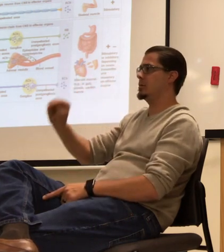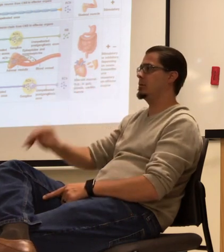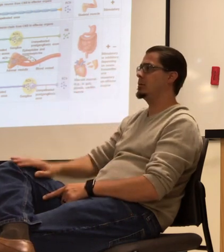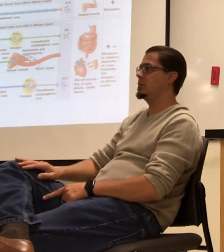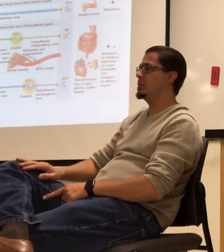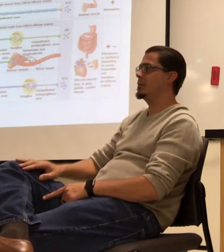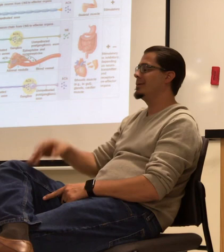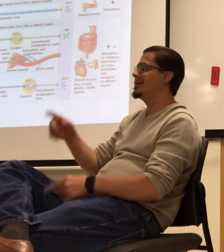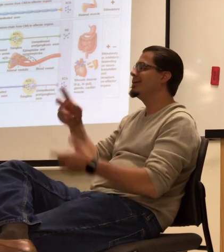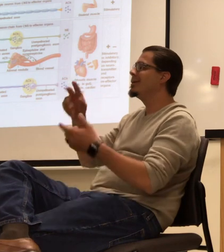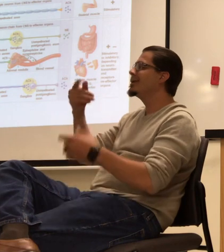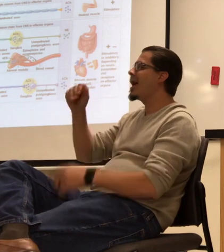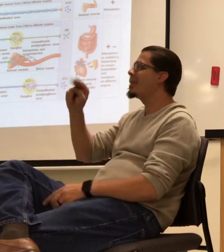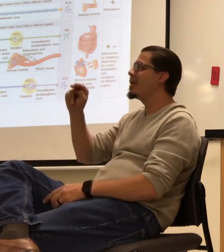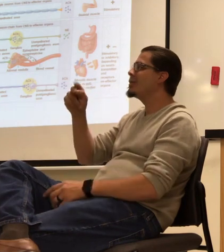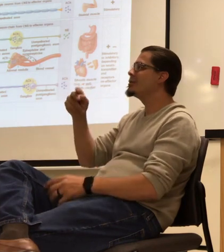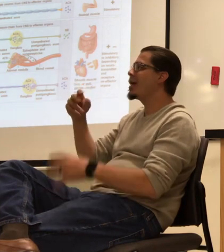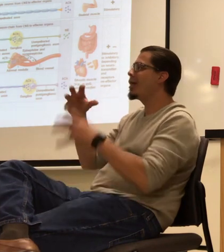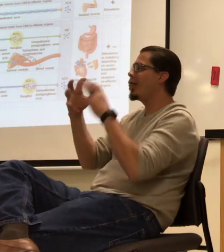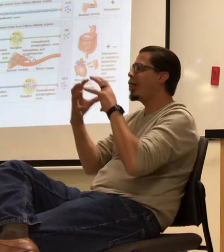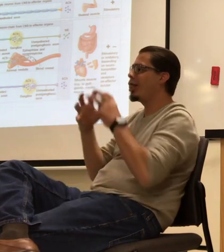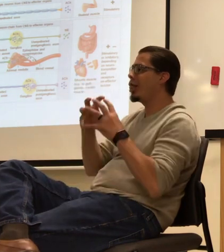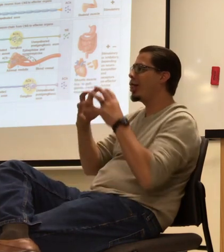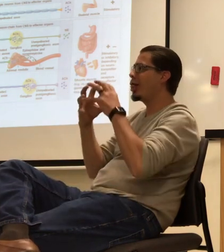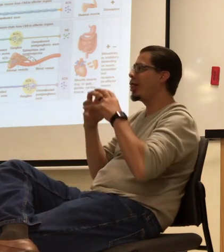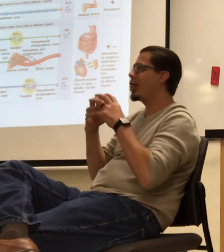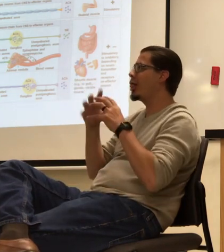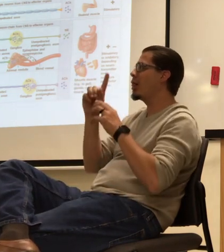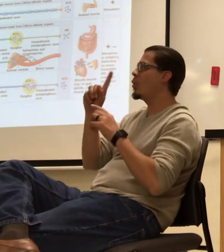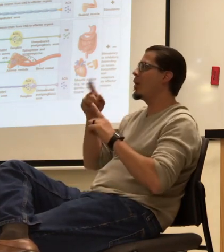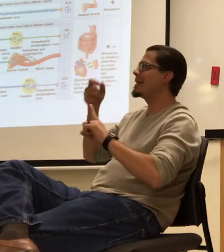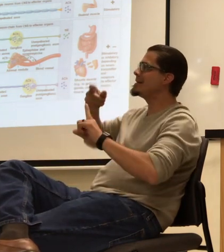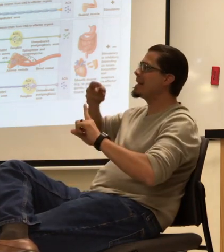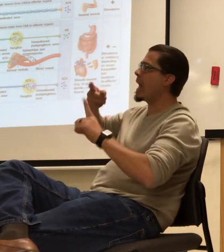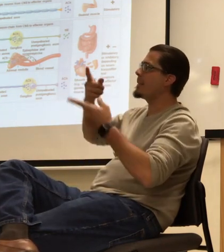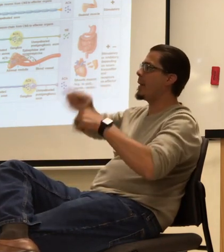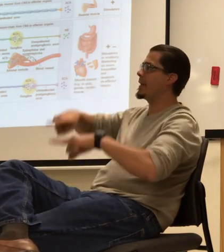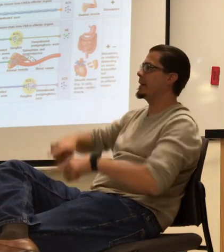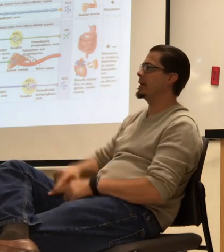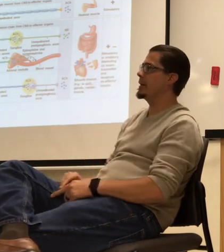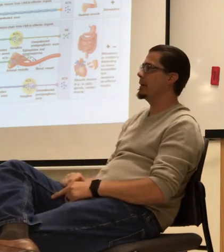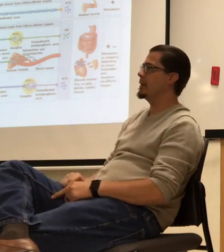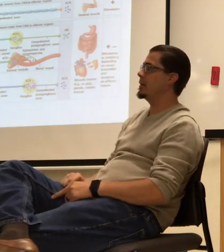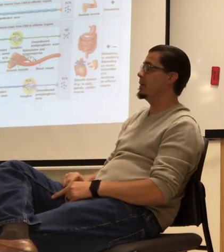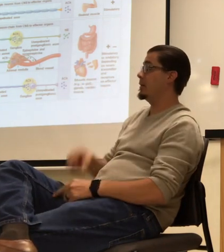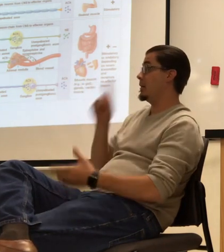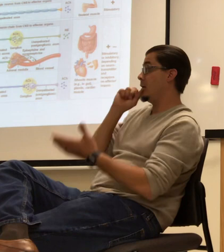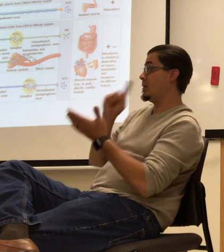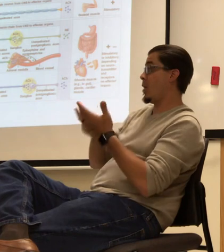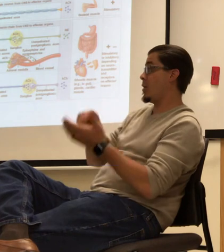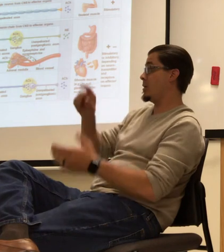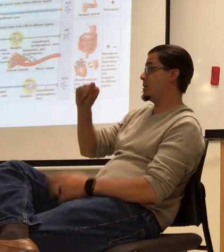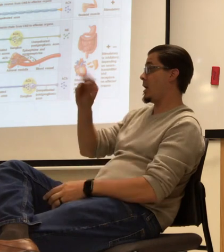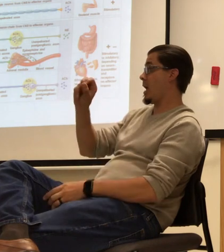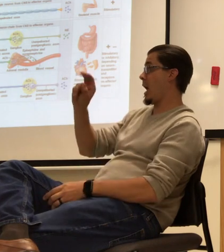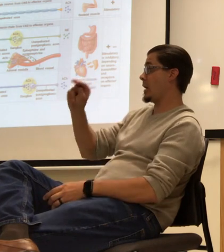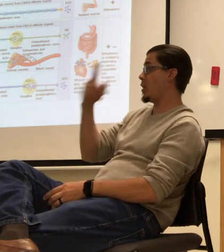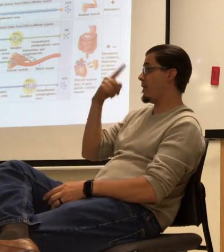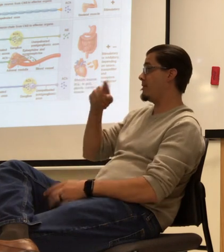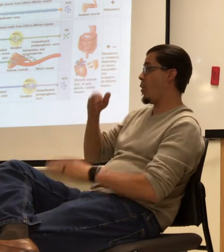Just a cluster of cell bodies where the synapse is occurring. Now look at the axon of the